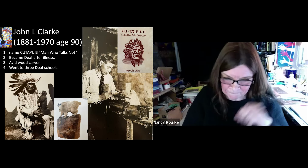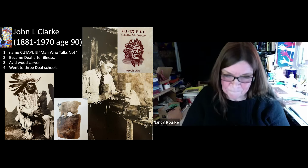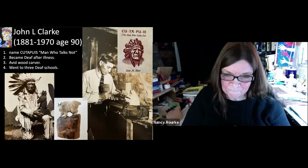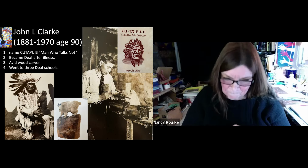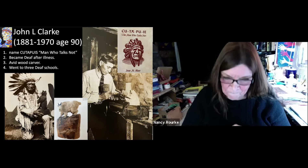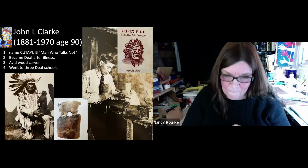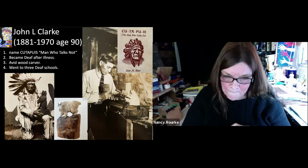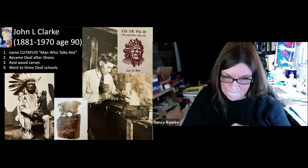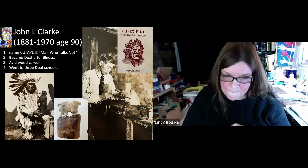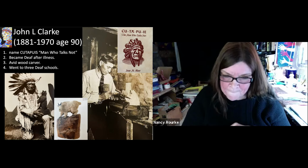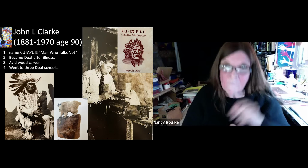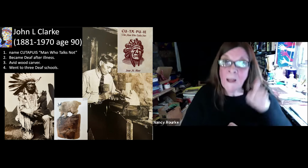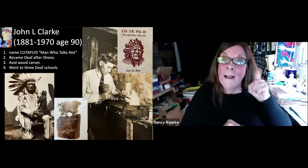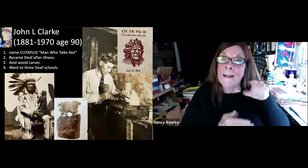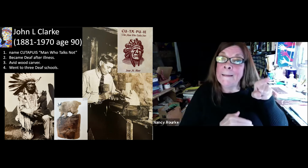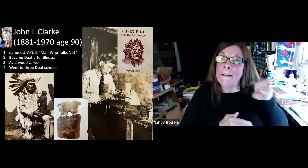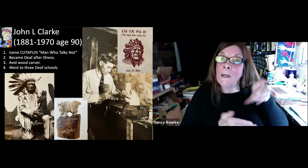And that is in Wisconsin.